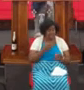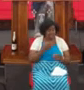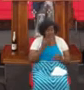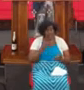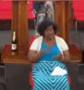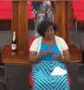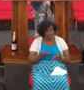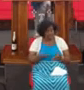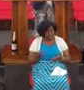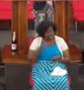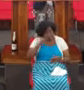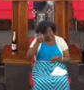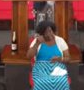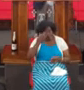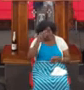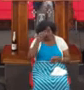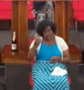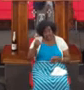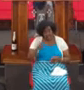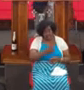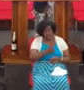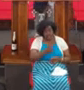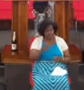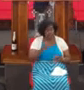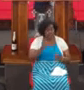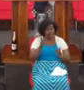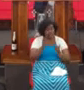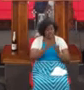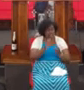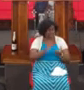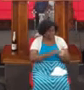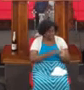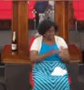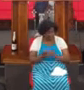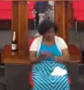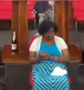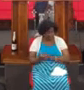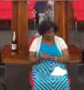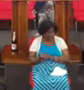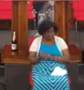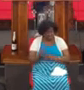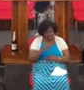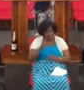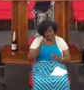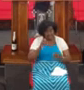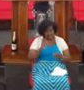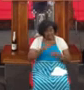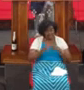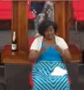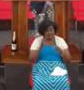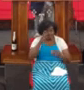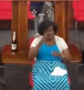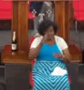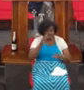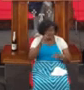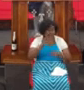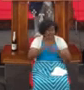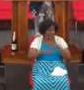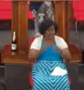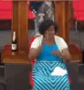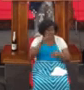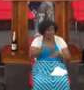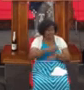things. Because why? You met Jesus. And as the world looks at you today,